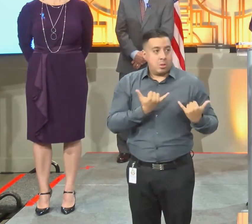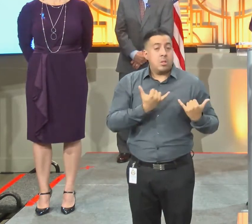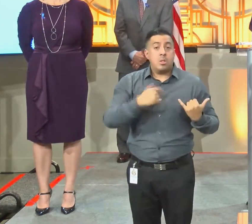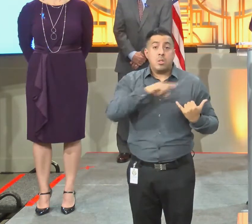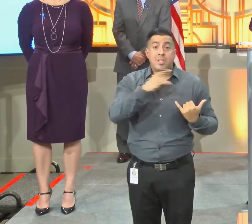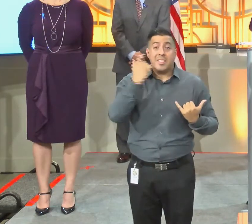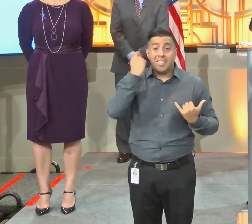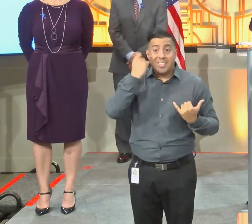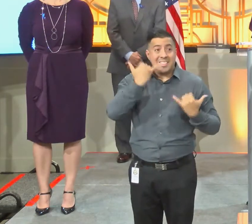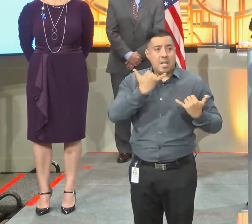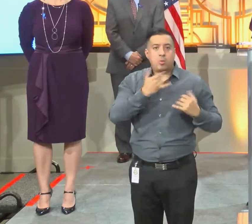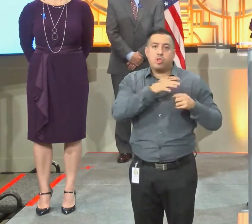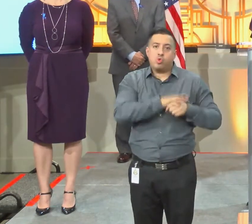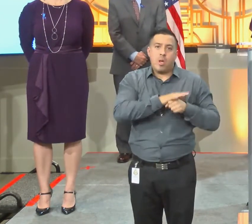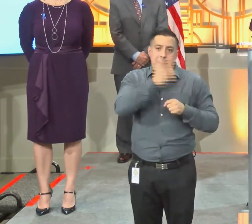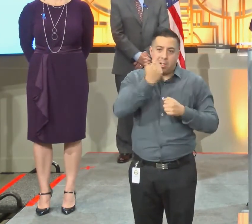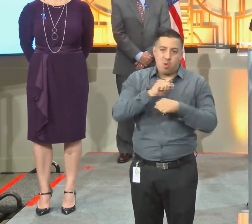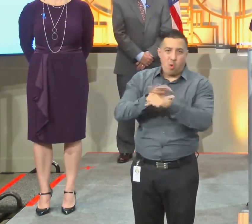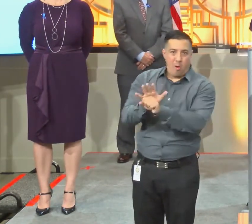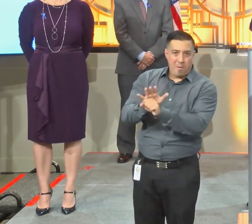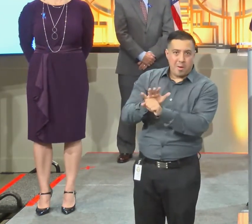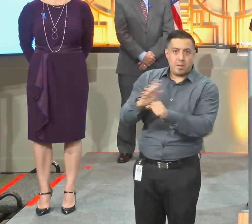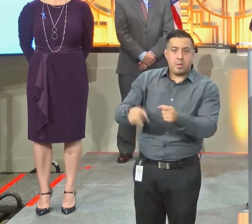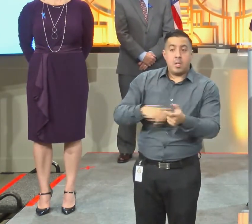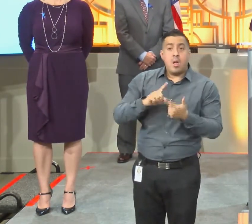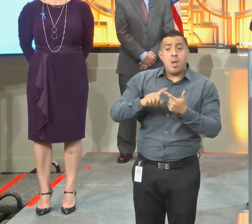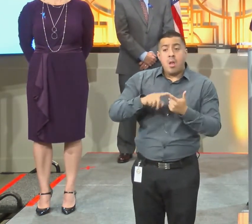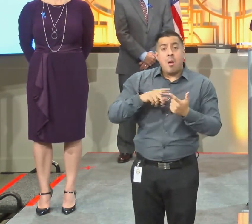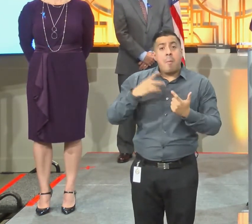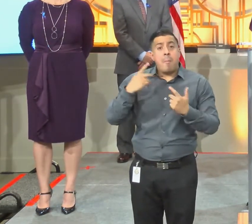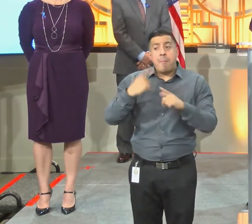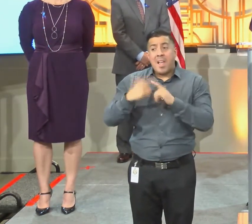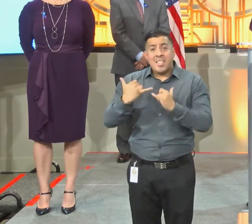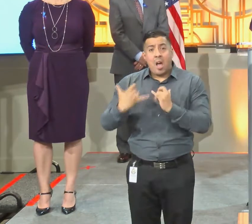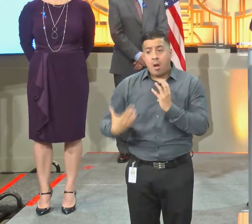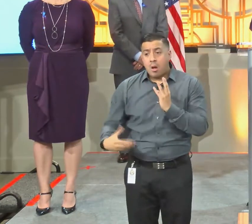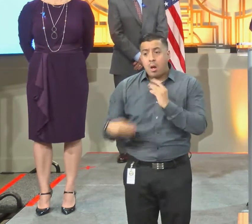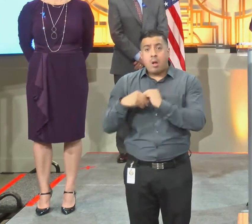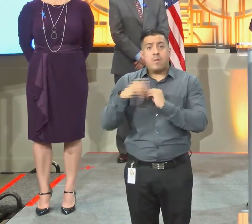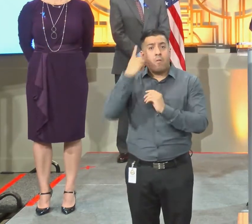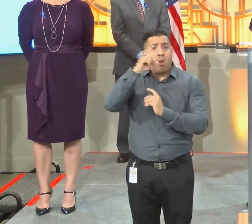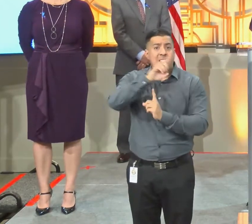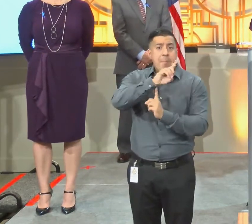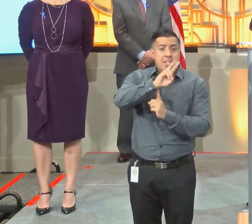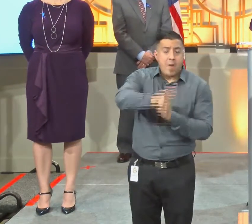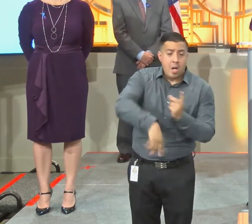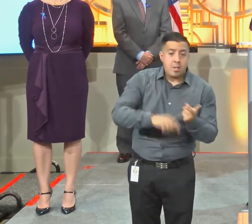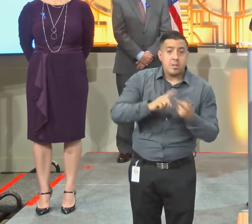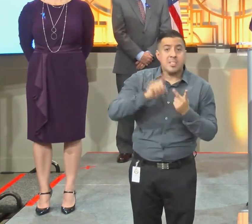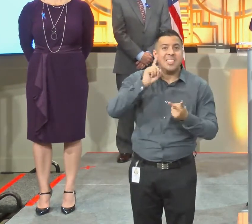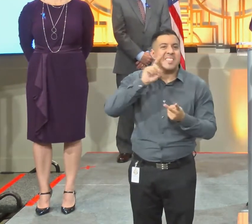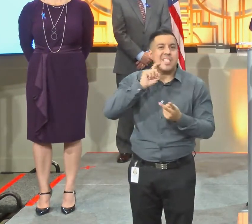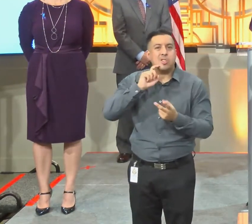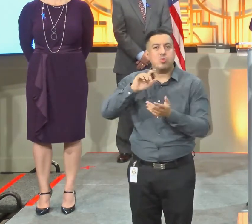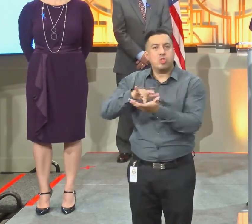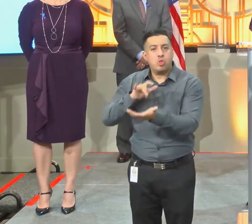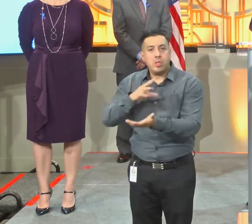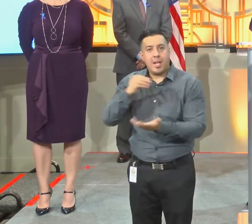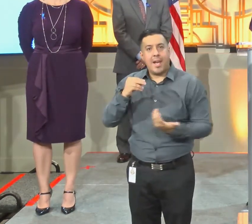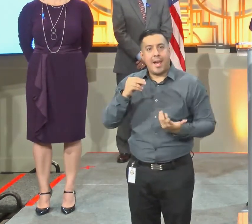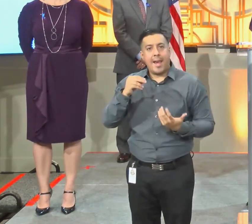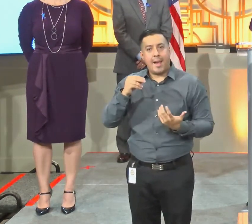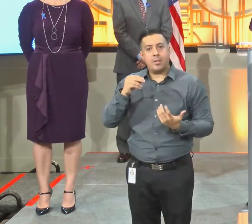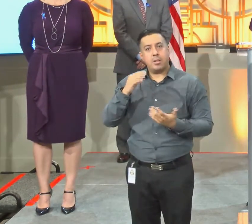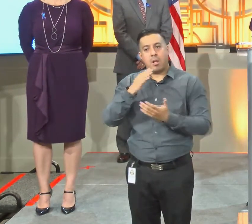the COVID-19 pandemic have increased the risk for domestic violence, sexual assault, and abuse for women and